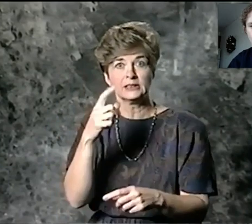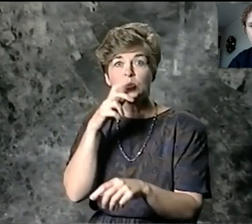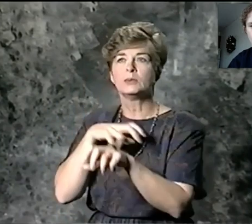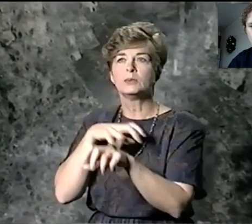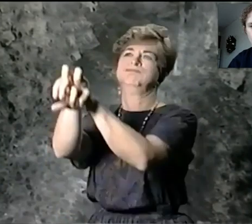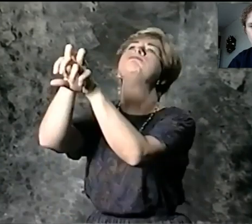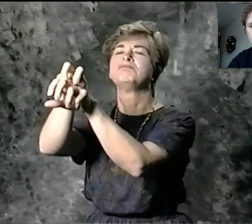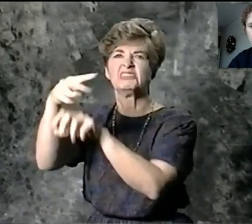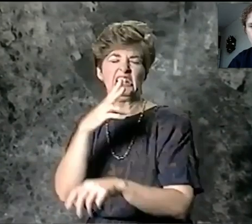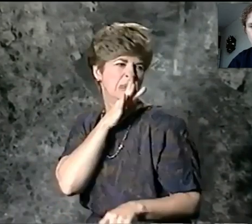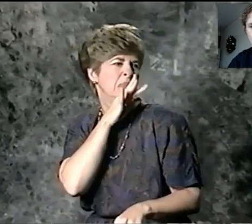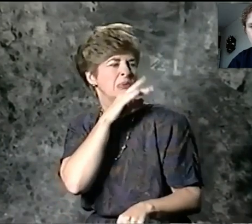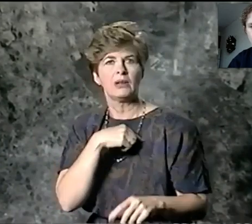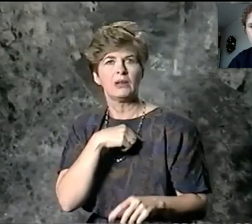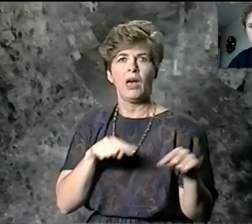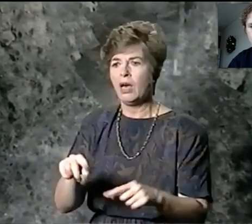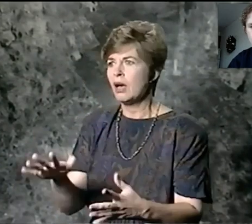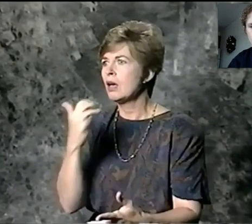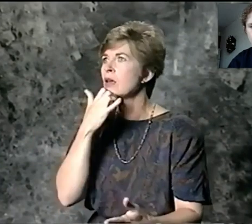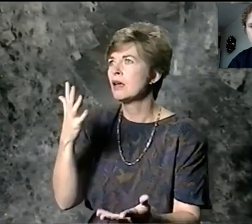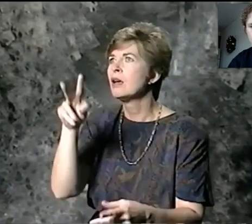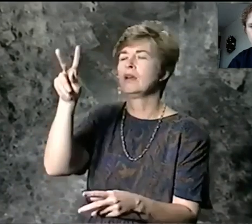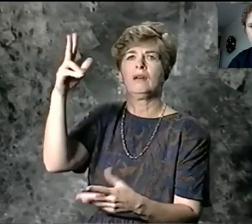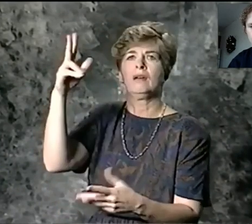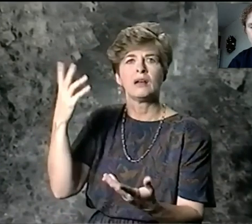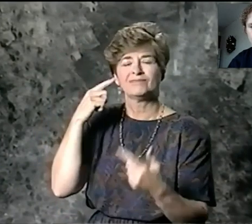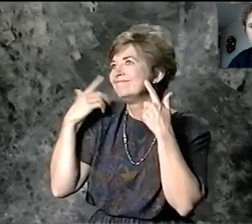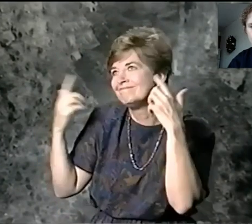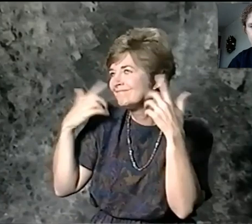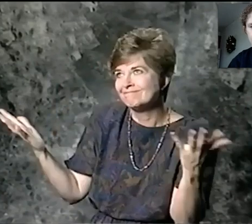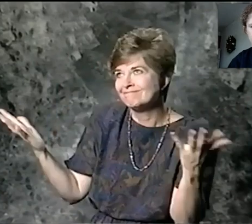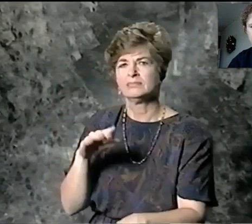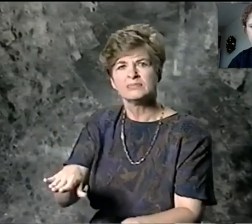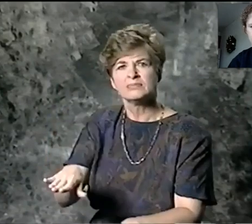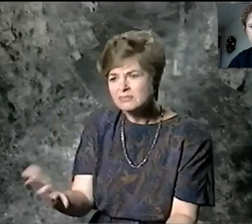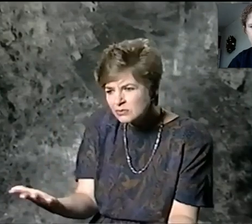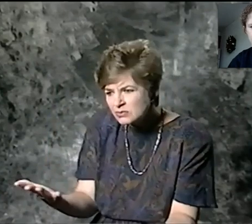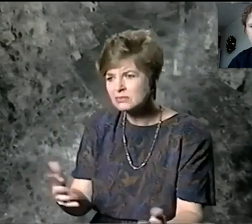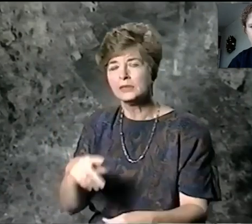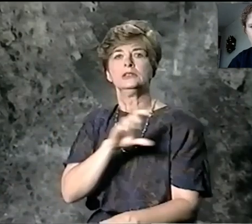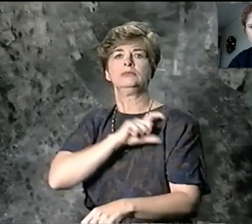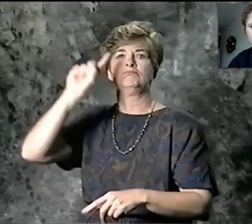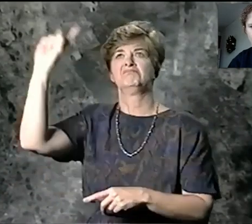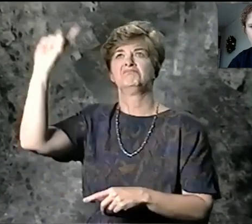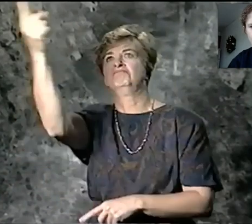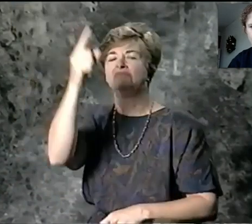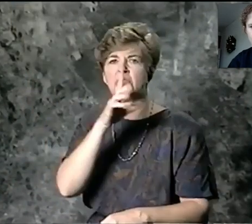up the escalators, there's some man yelling, and I'm telling them we're deaf.